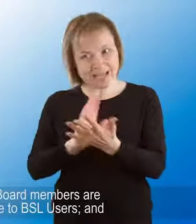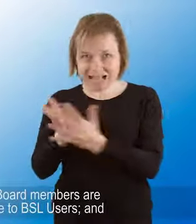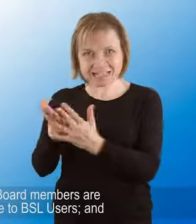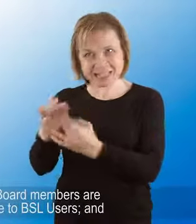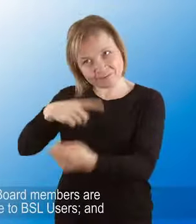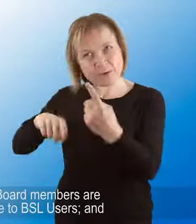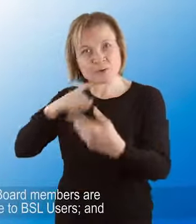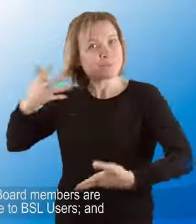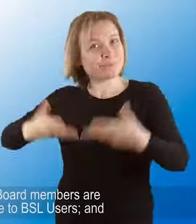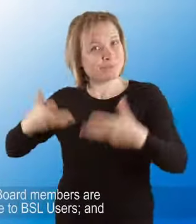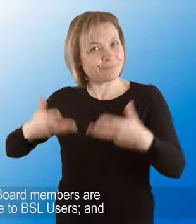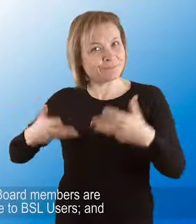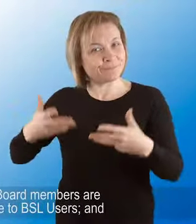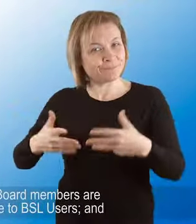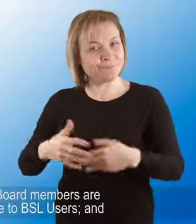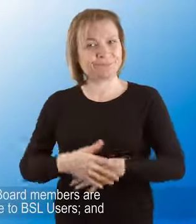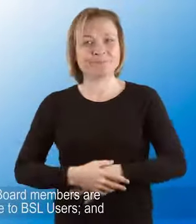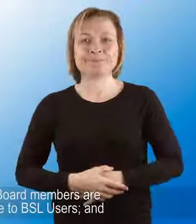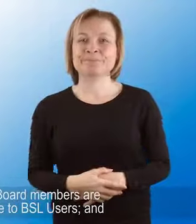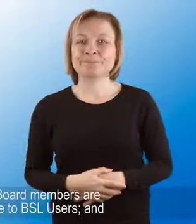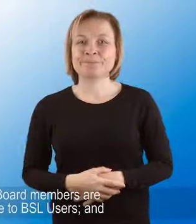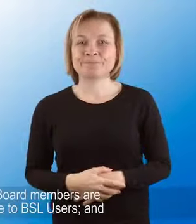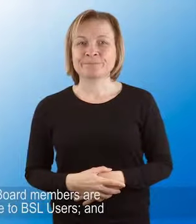to BSL users, and